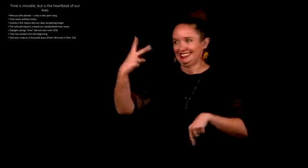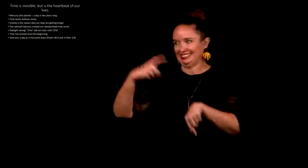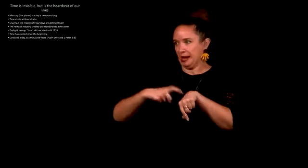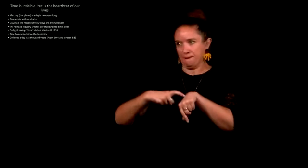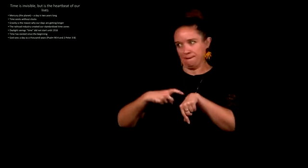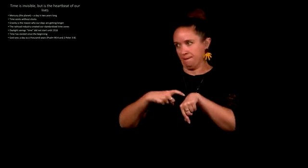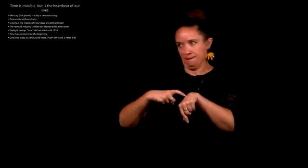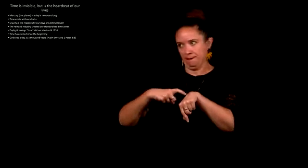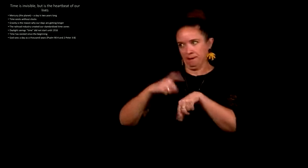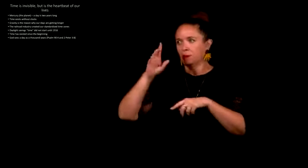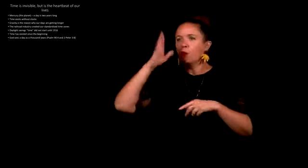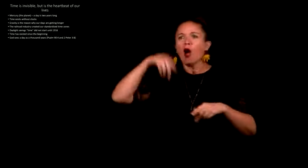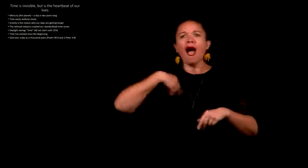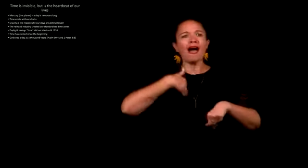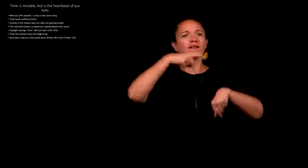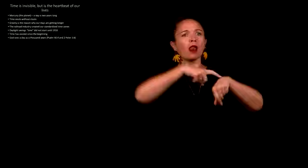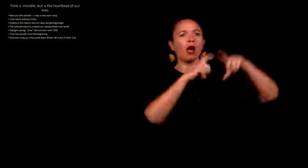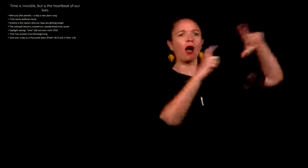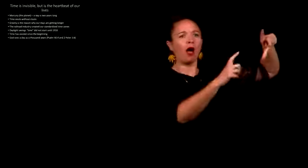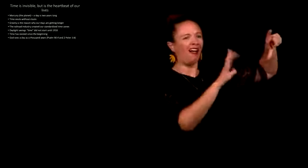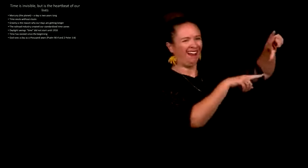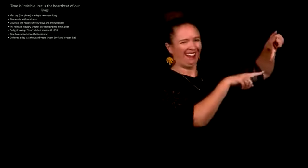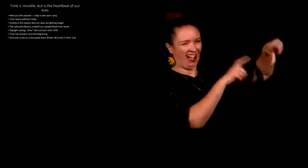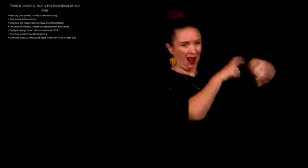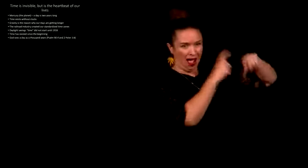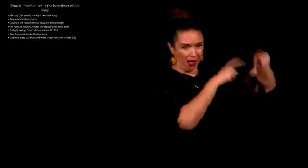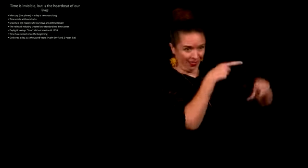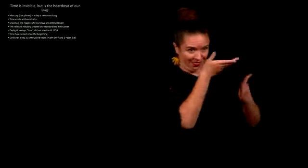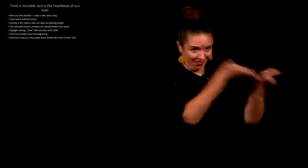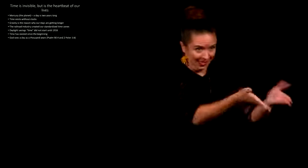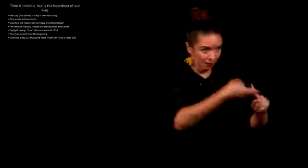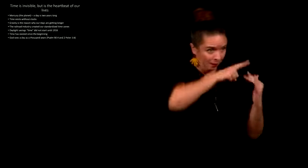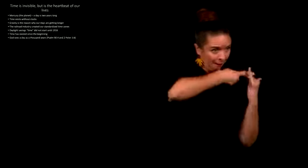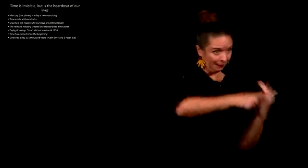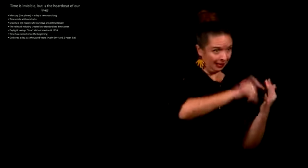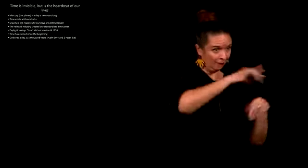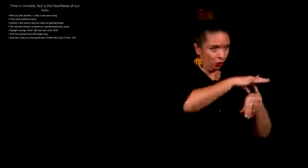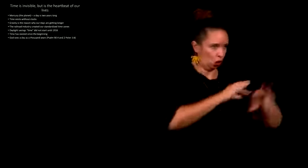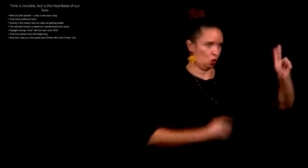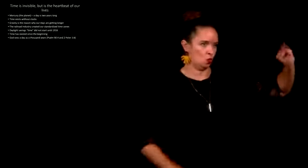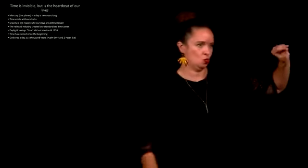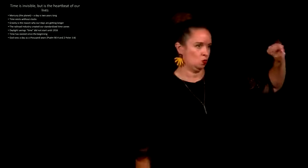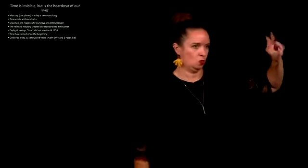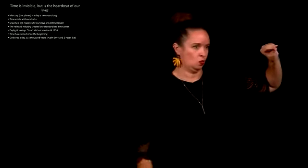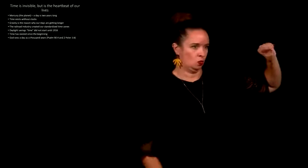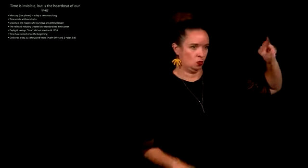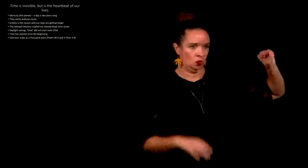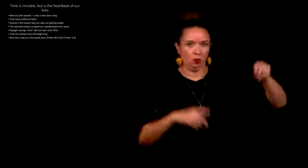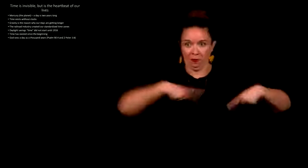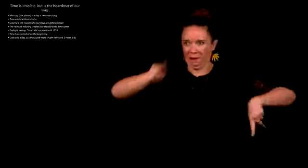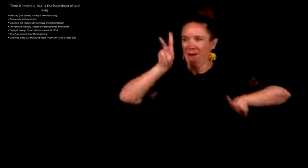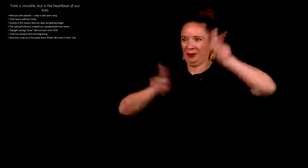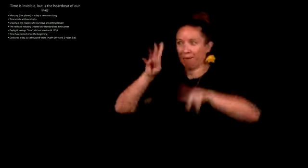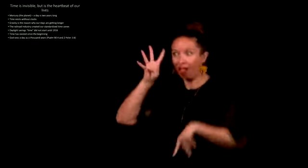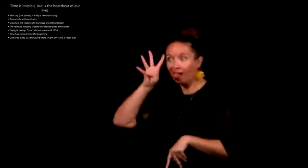We cannot see time. I mean, you have a clock, you know, but that doesn't necessarily actually tell